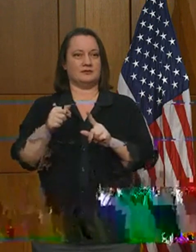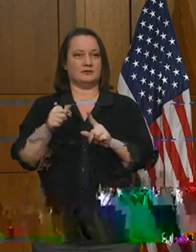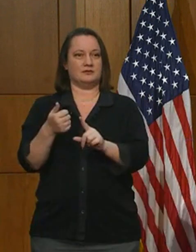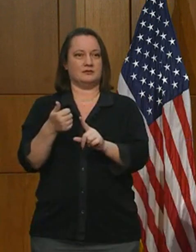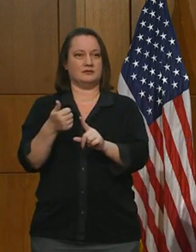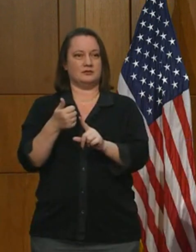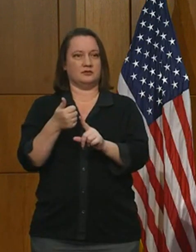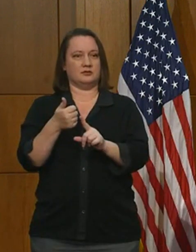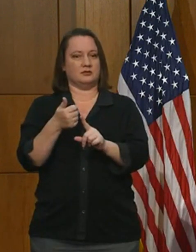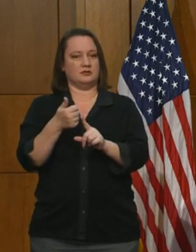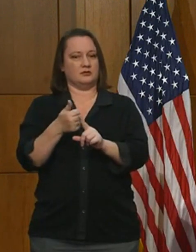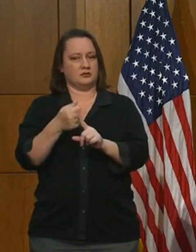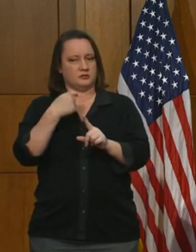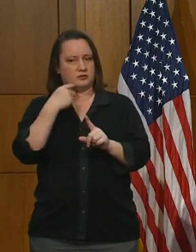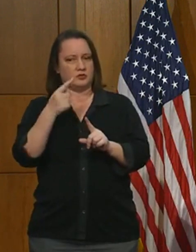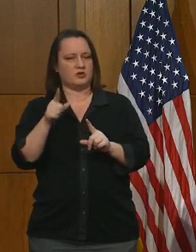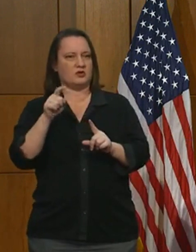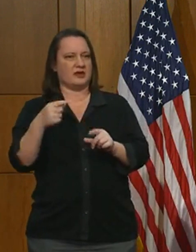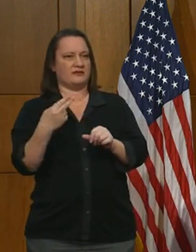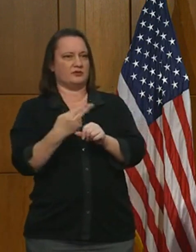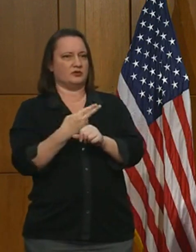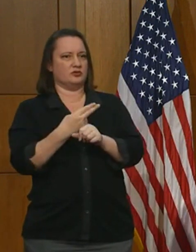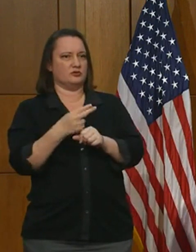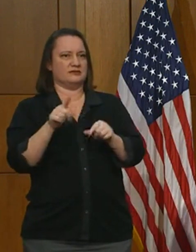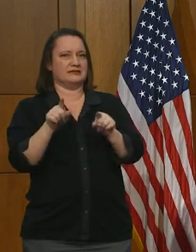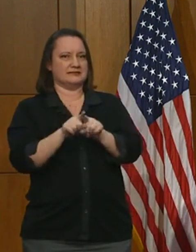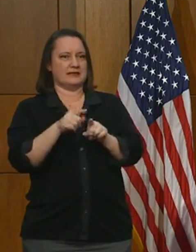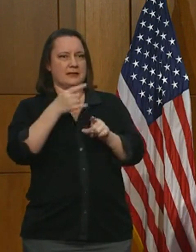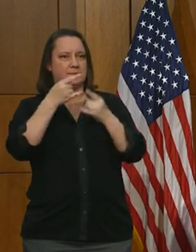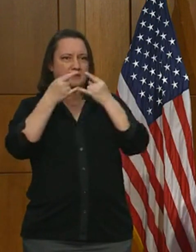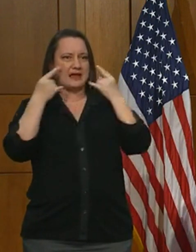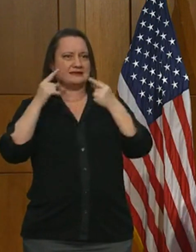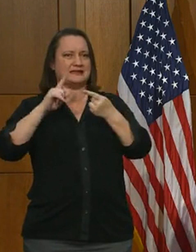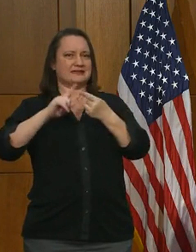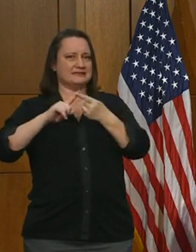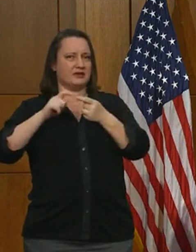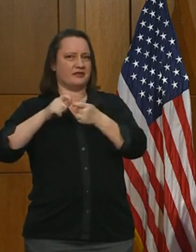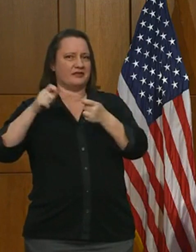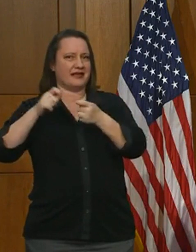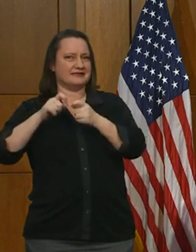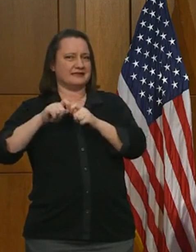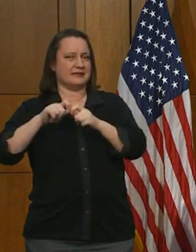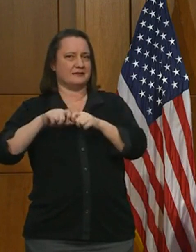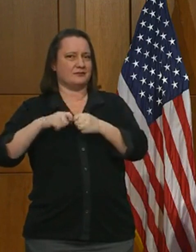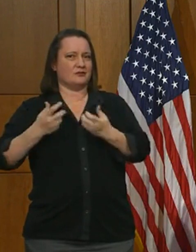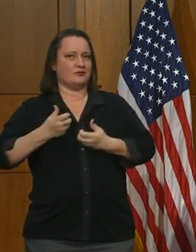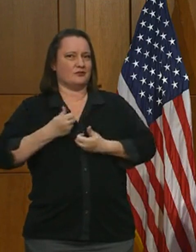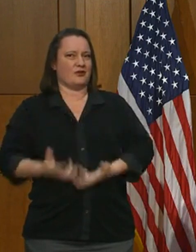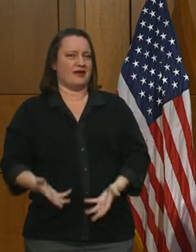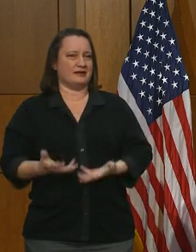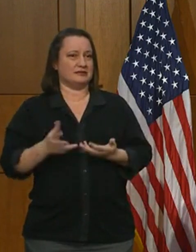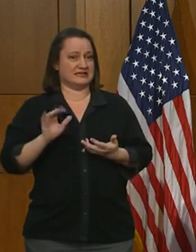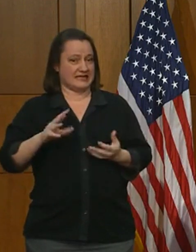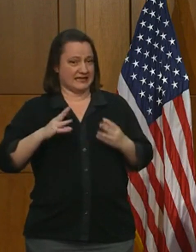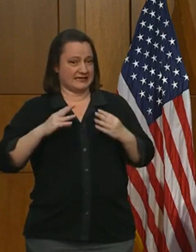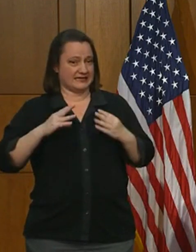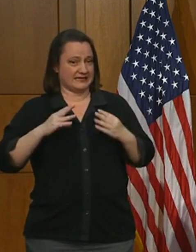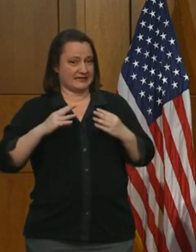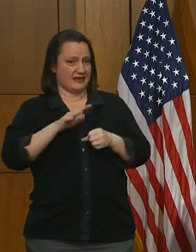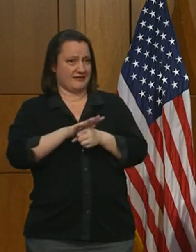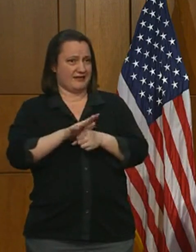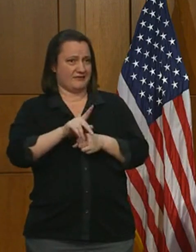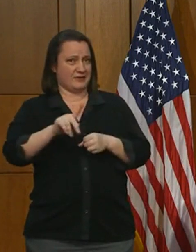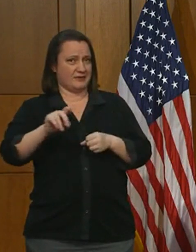they have to wear the same mask essentially until the elastics break. That's been 3 weeks or more. Do you find that acceptable? Would you consider that facility